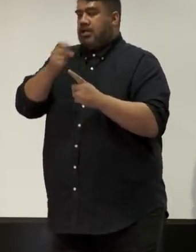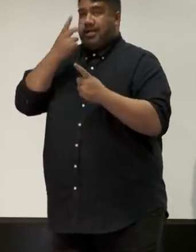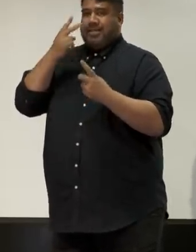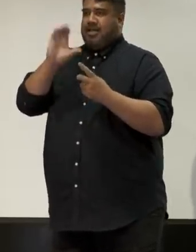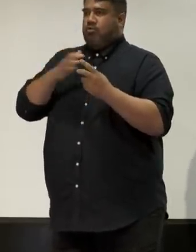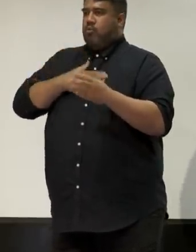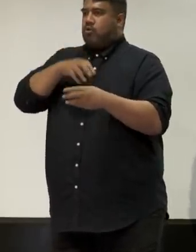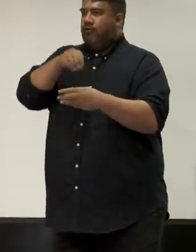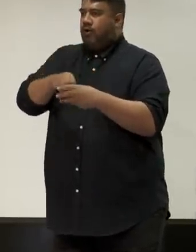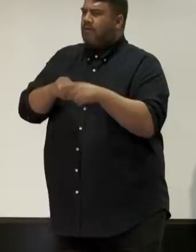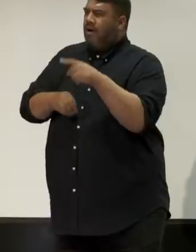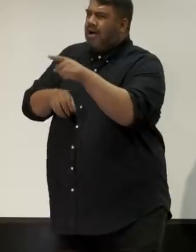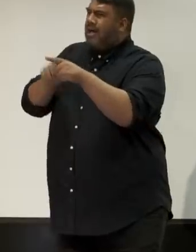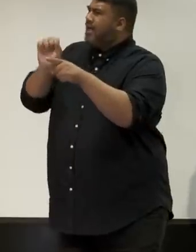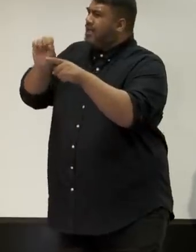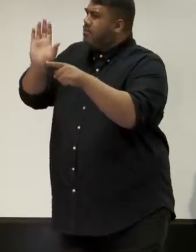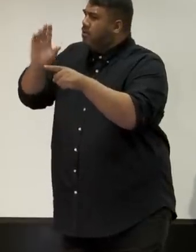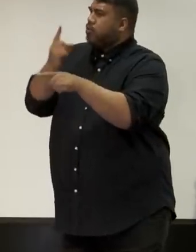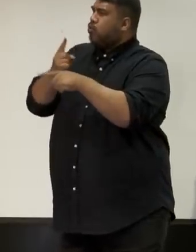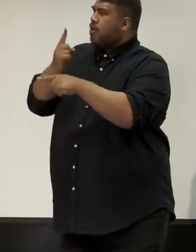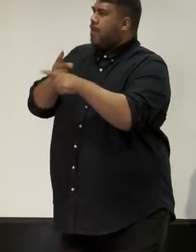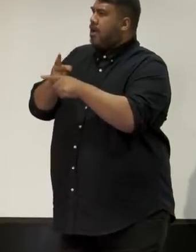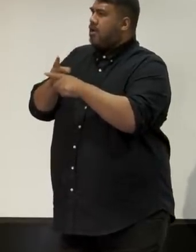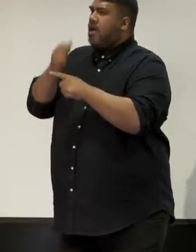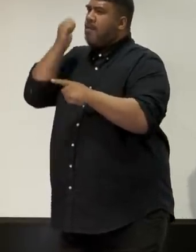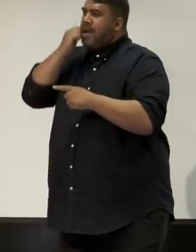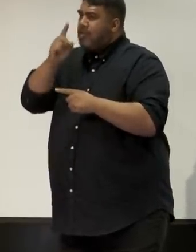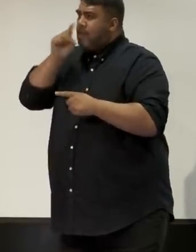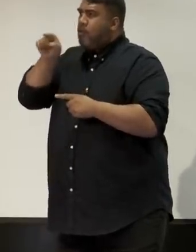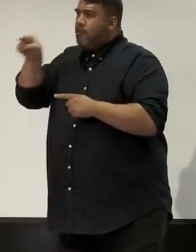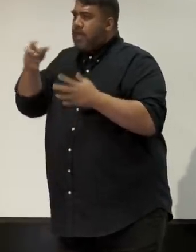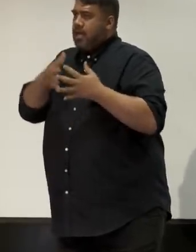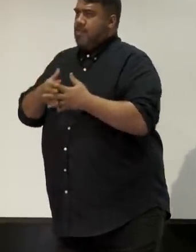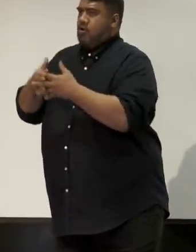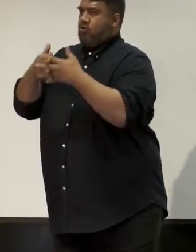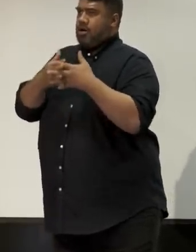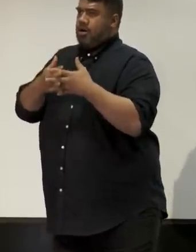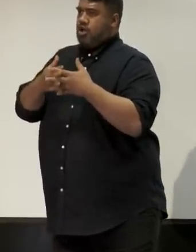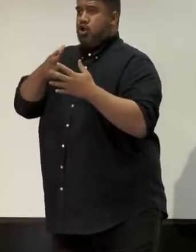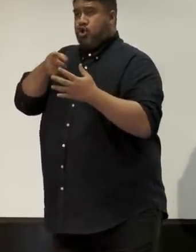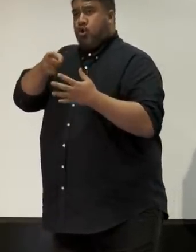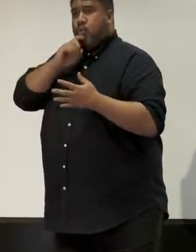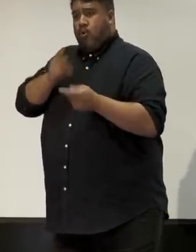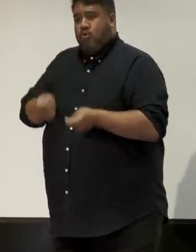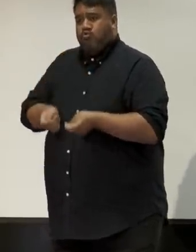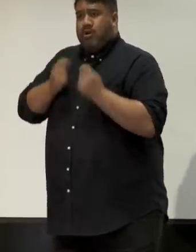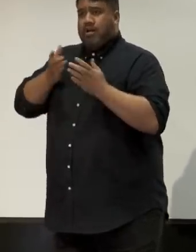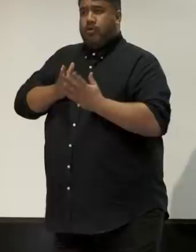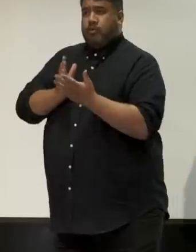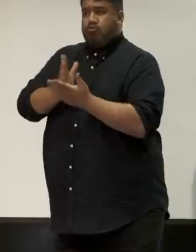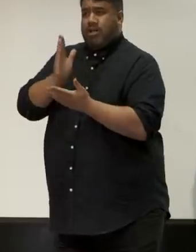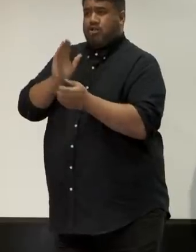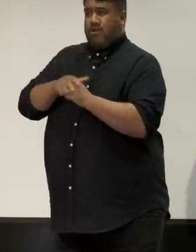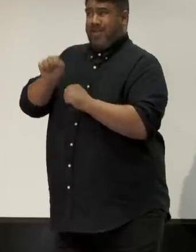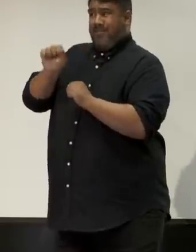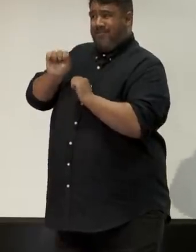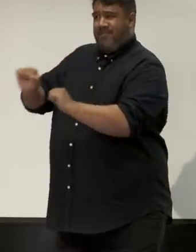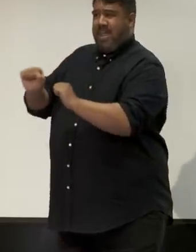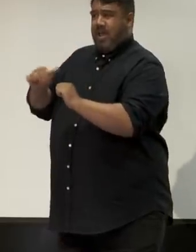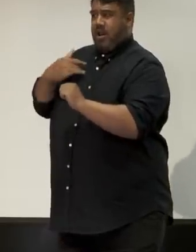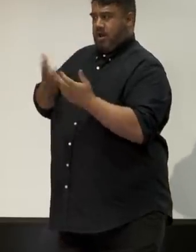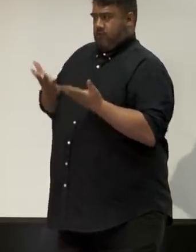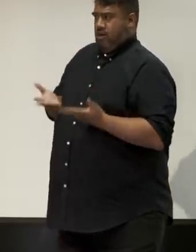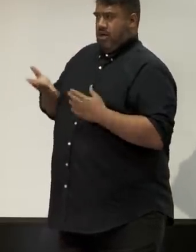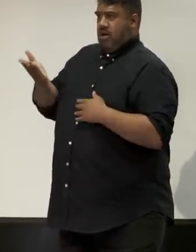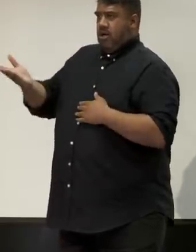human rights concerns as it relates to that population? Look, so let me, Thomas, be really clear. I'm very rarely do I rule in or out the kinds of